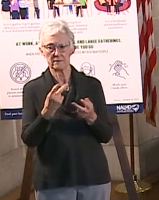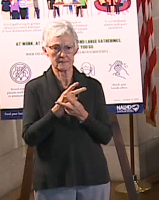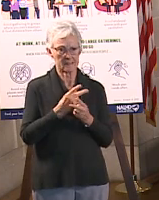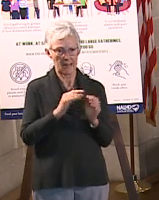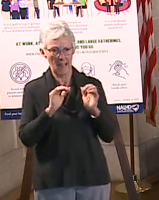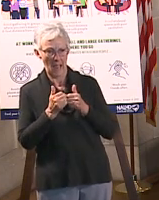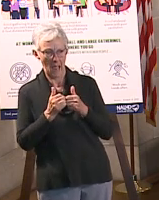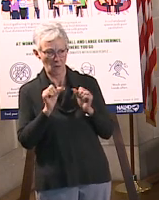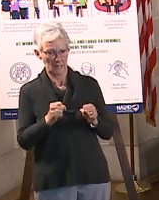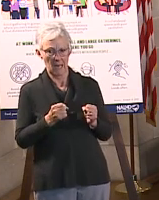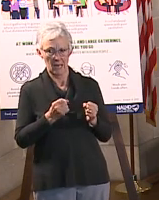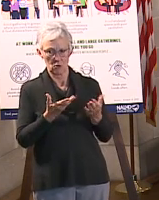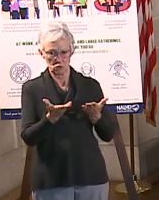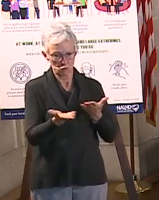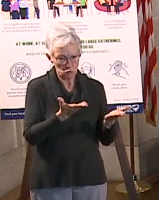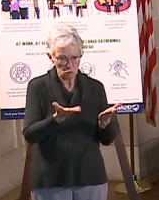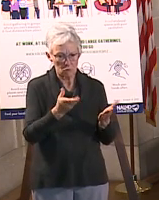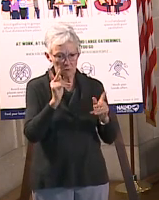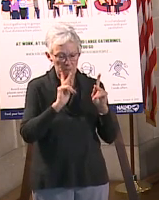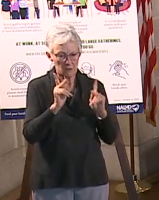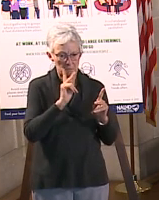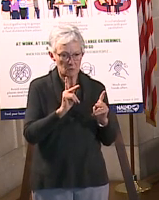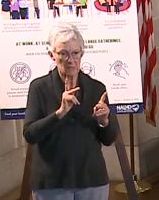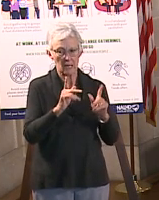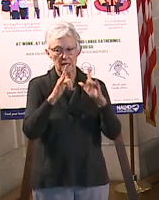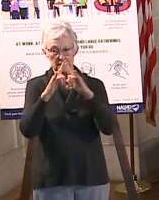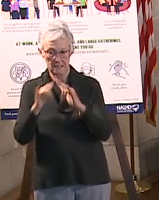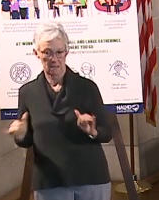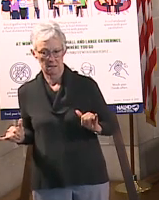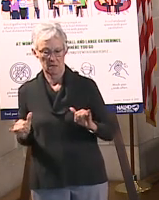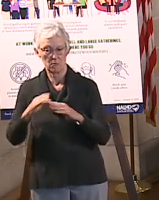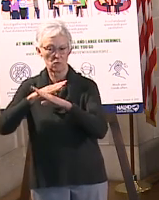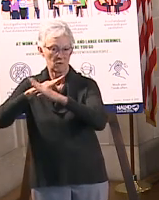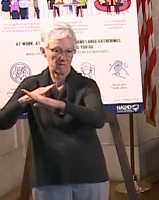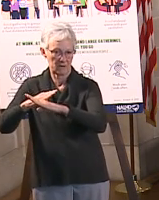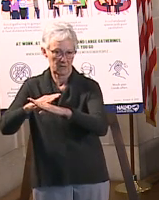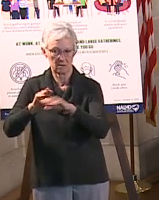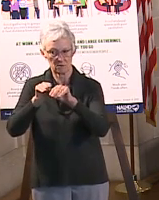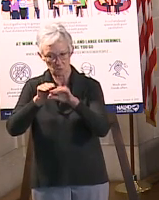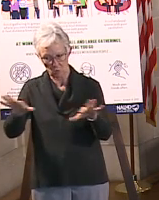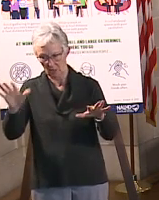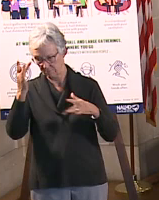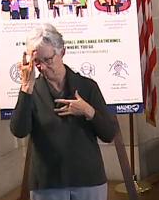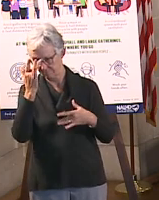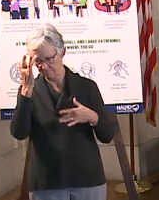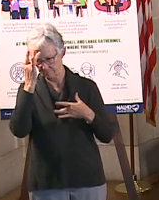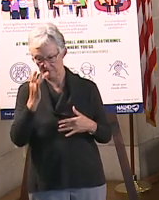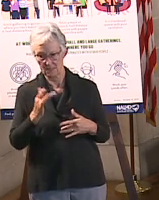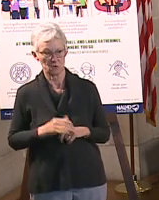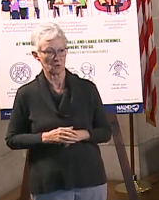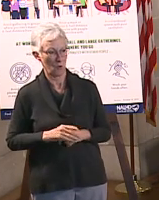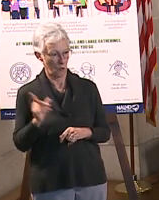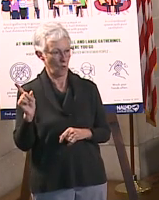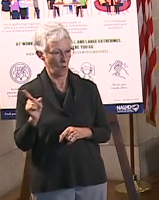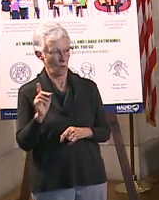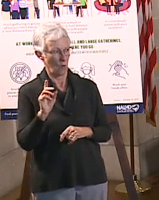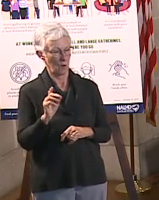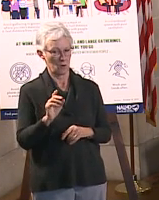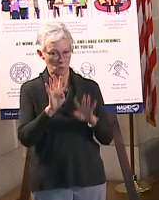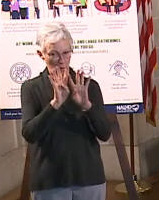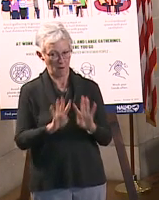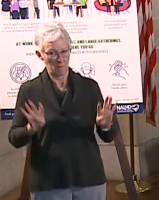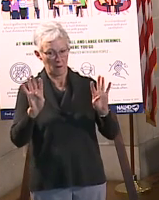while slowing the spread of the virus here. And Rabbi Mendel Katzman here is going to share with us some thoughts